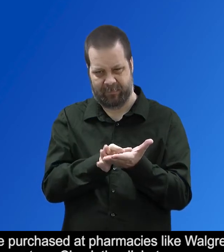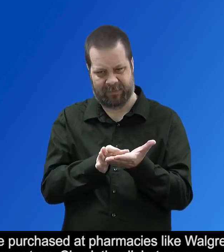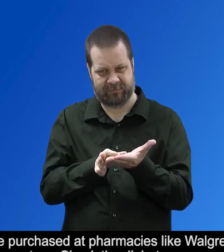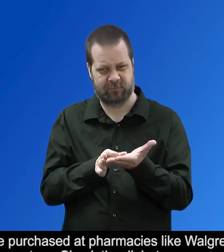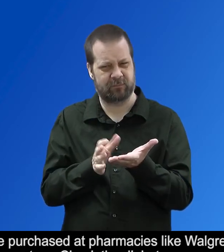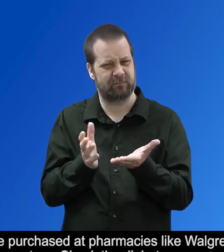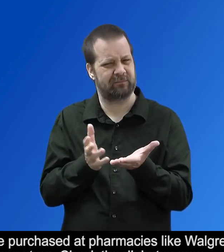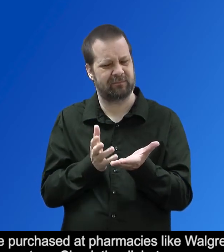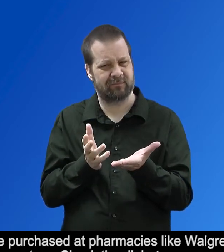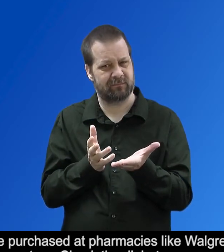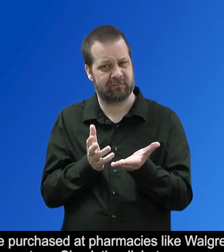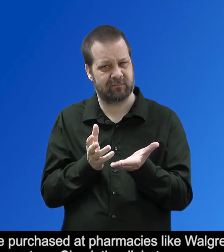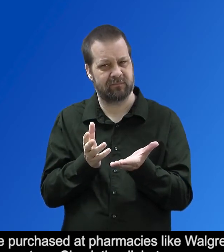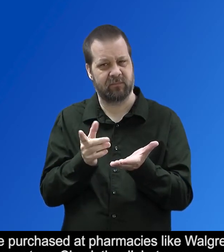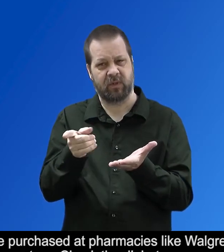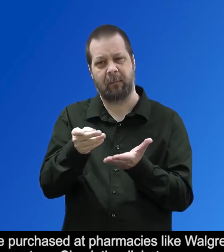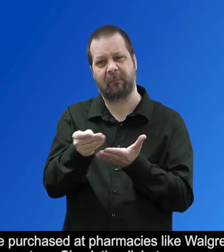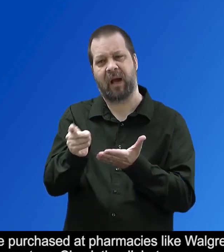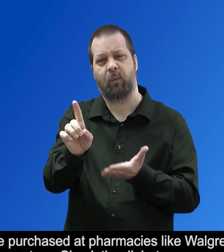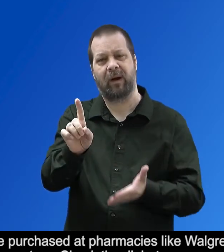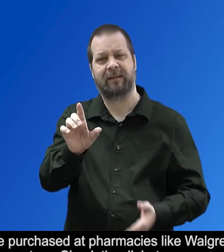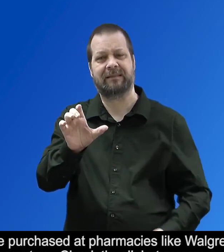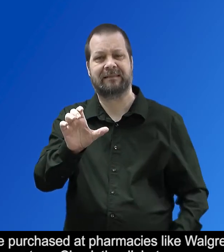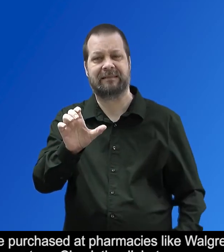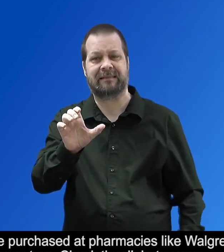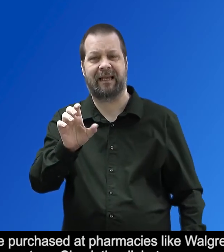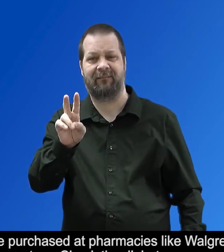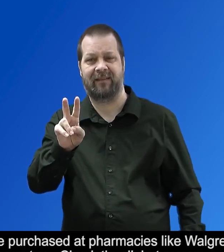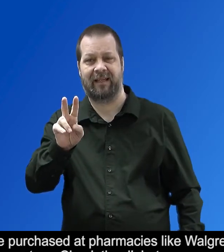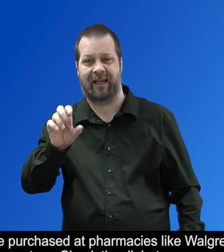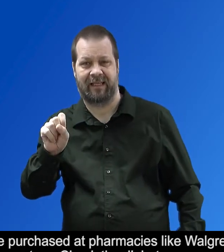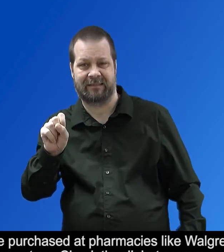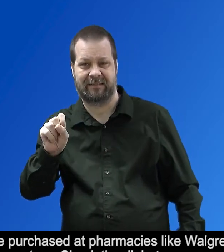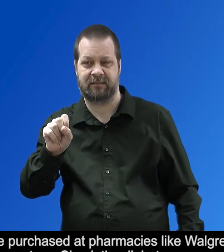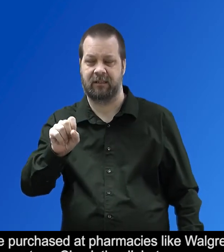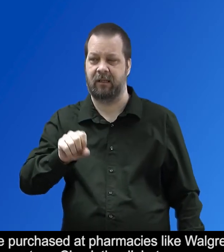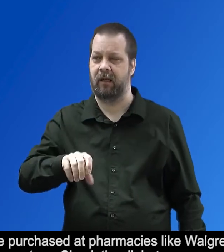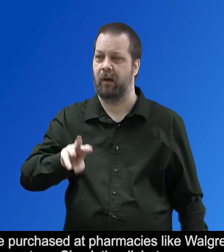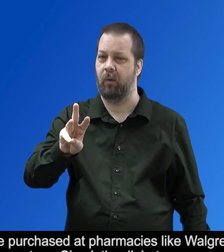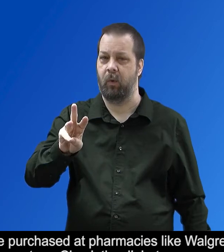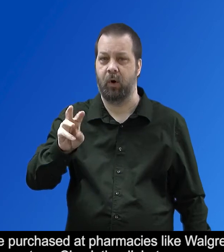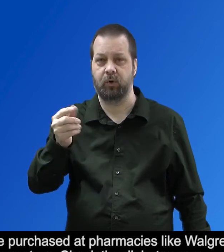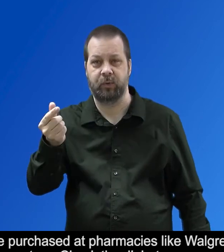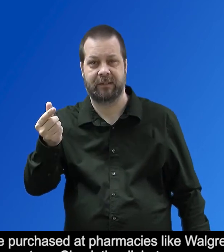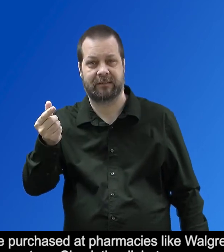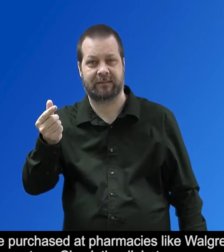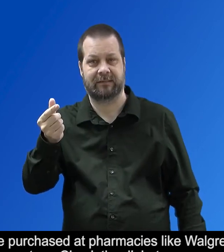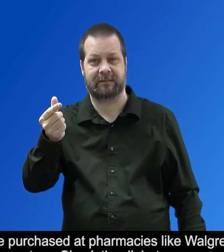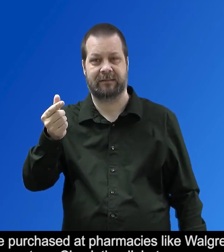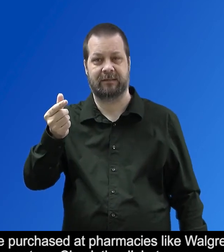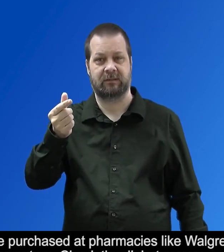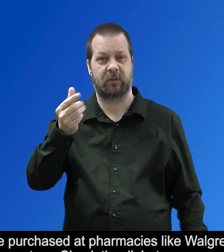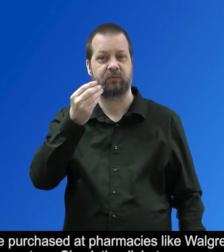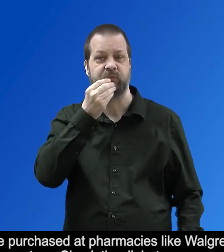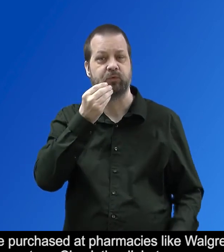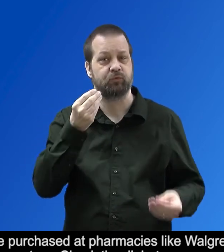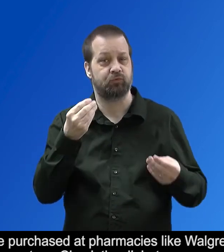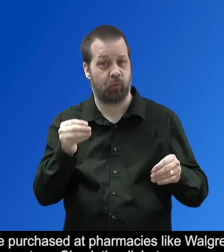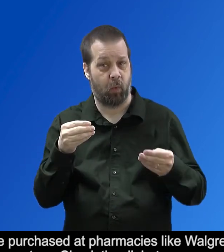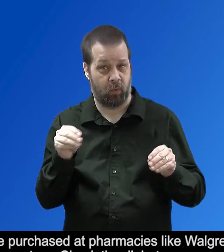Glucose tablets can be purchased at pharmacies like Walgreens, CVS, or the grocery